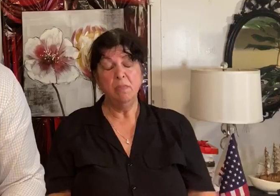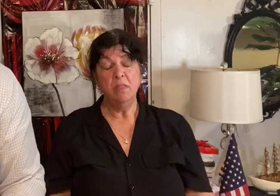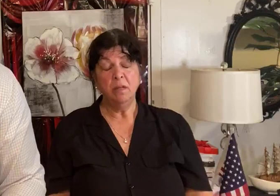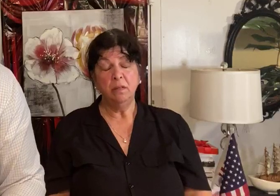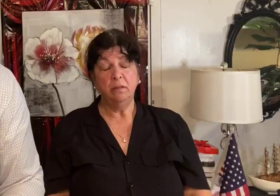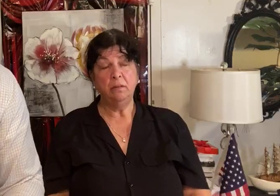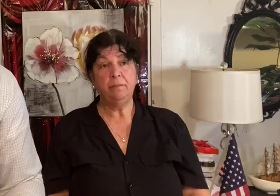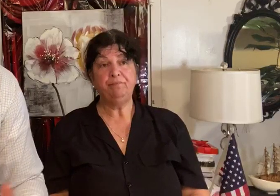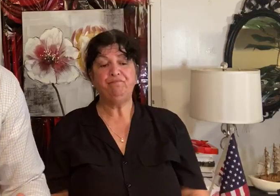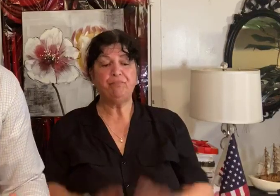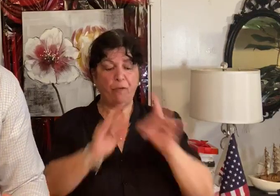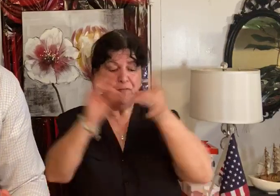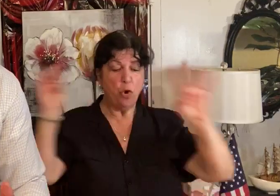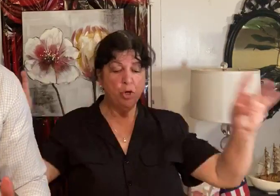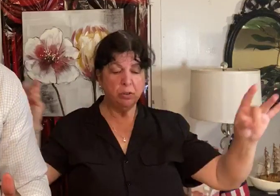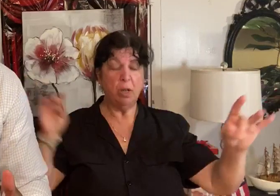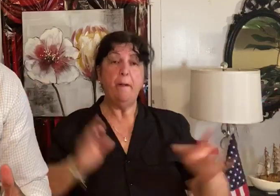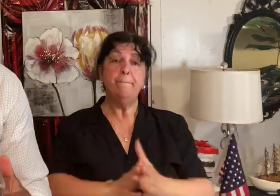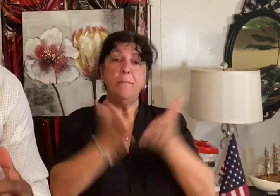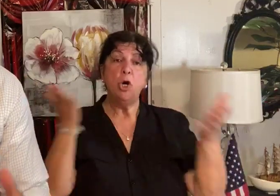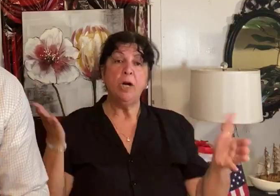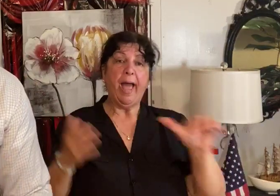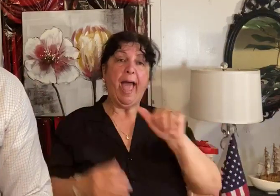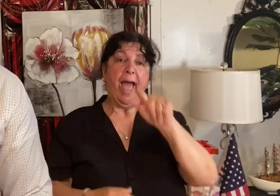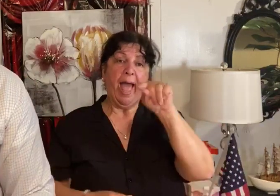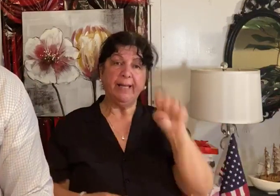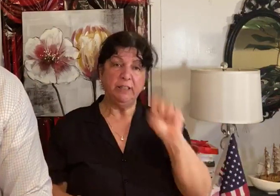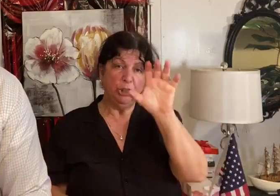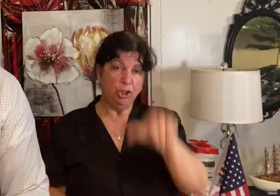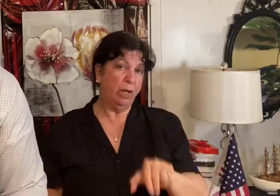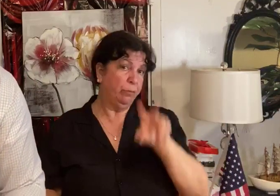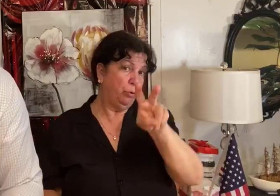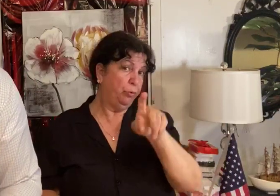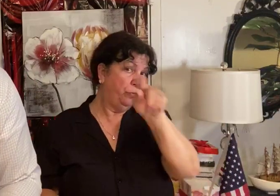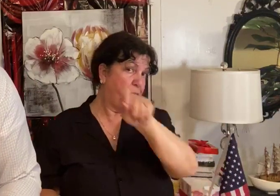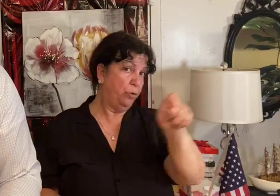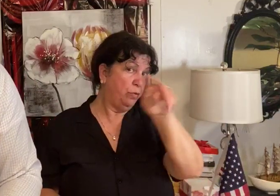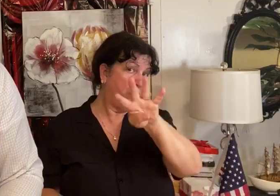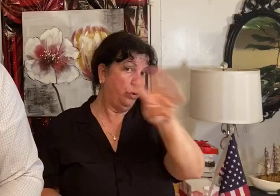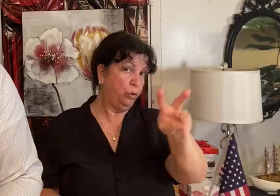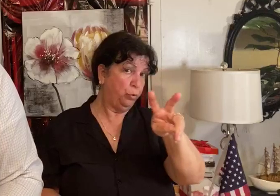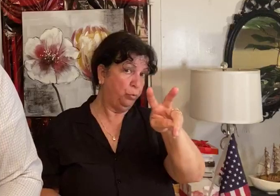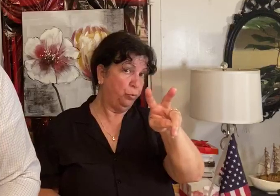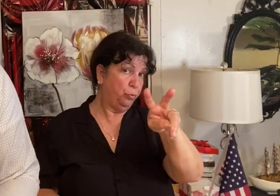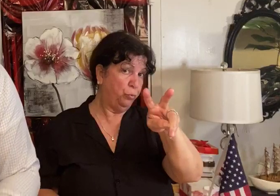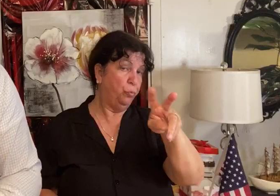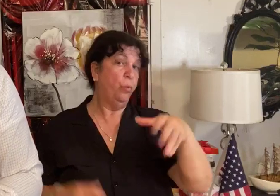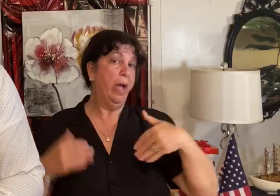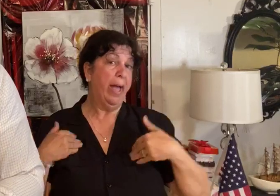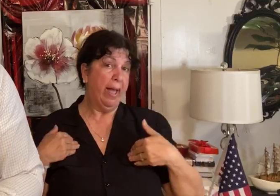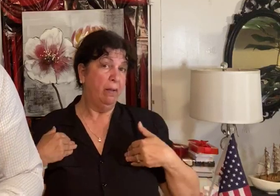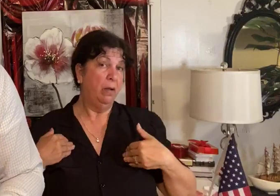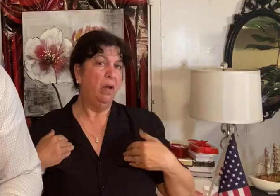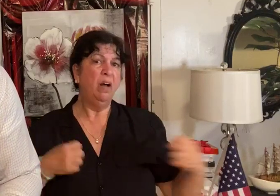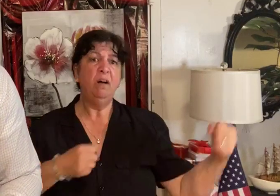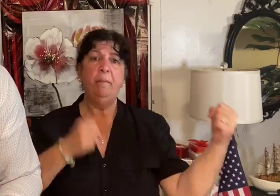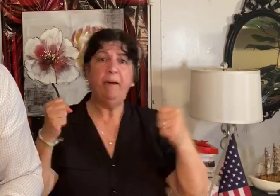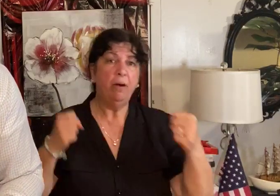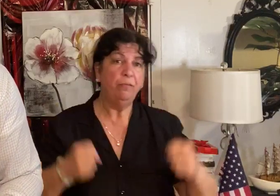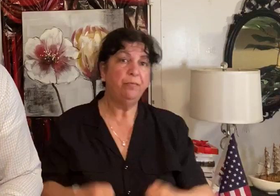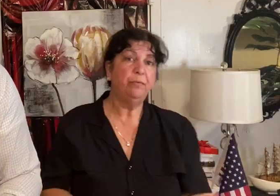In our passage in the book of Acts, chapter 2, verse 42, we have a